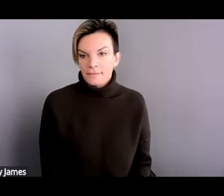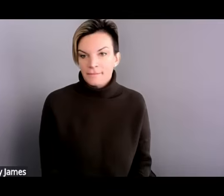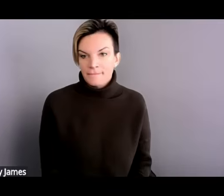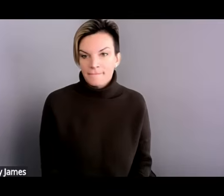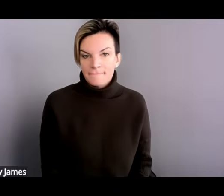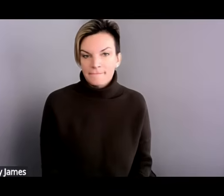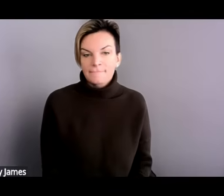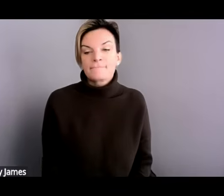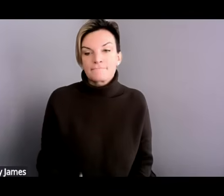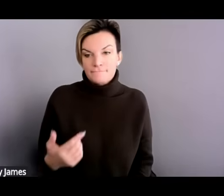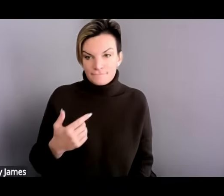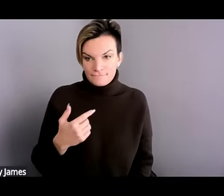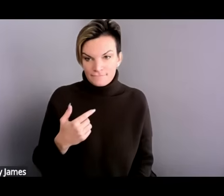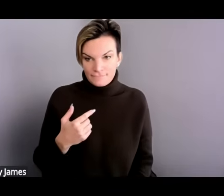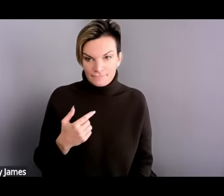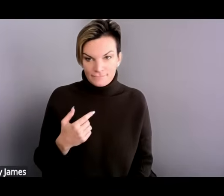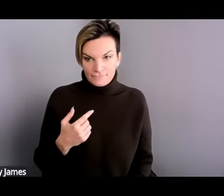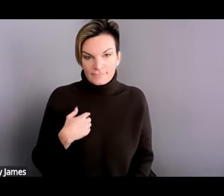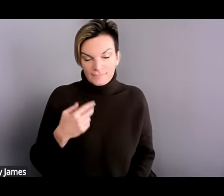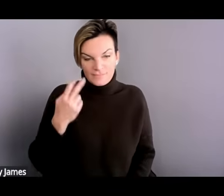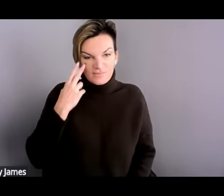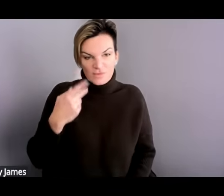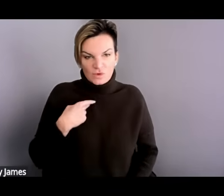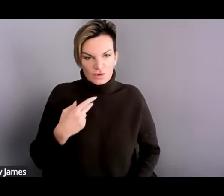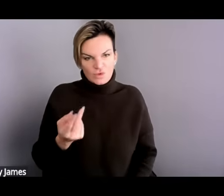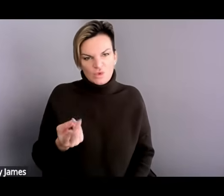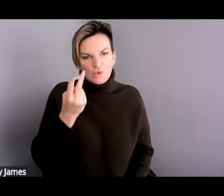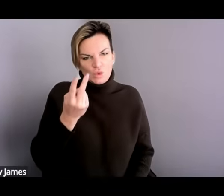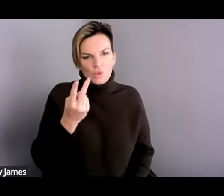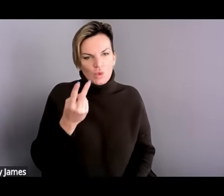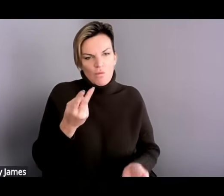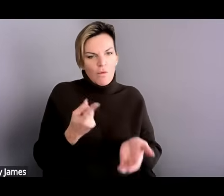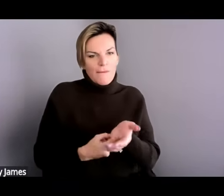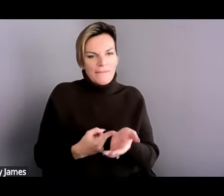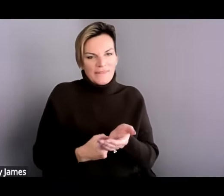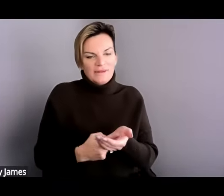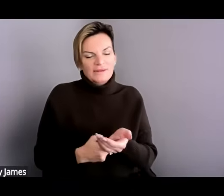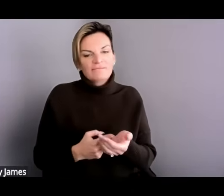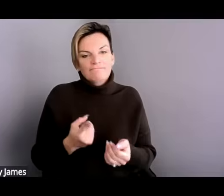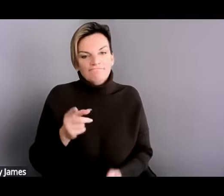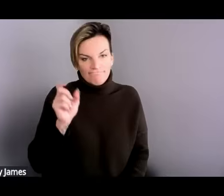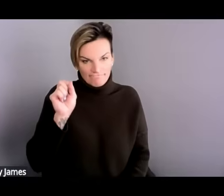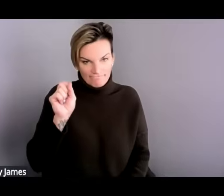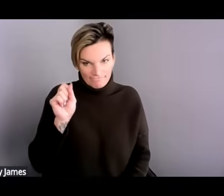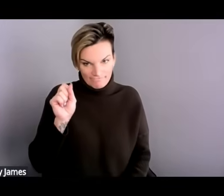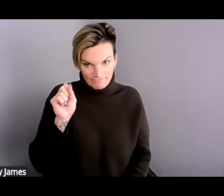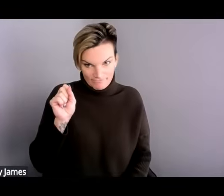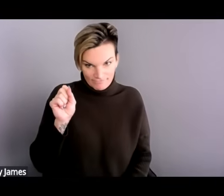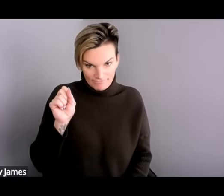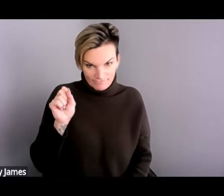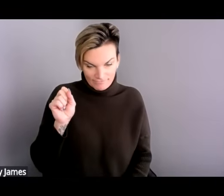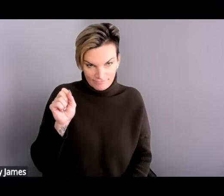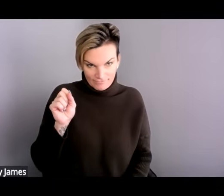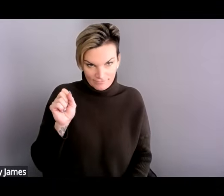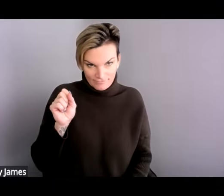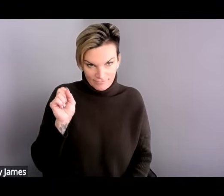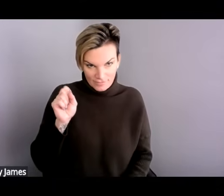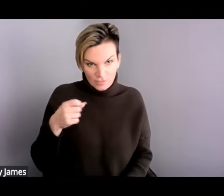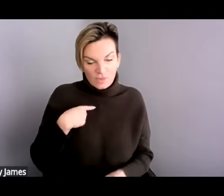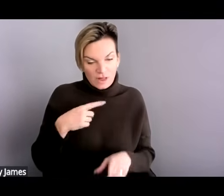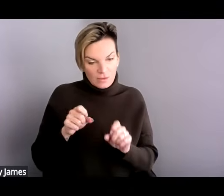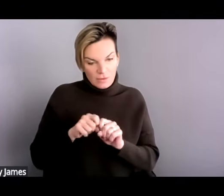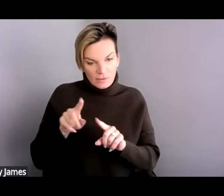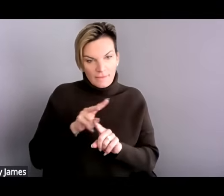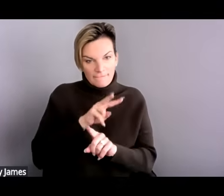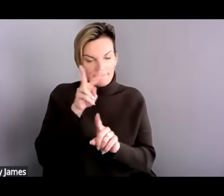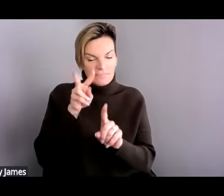Yeah, I see this as two separate arguments. I see the argument that, yes, we need to put out to petition processing